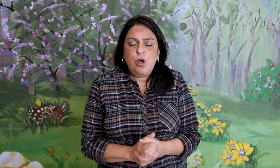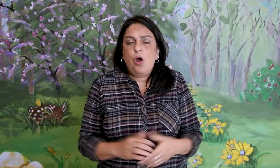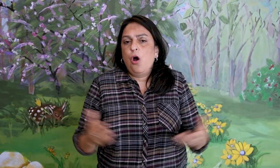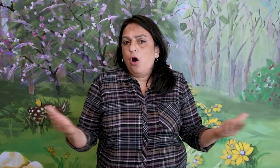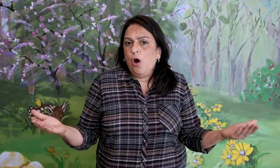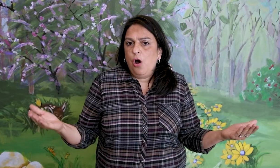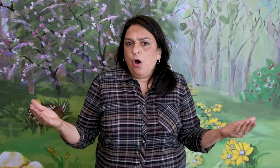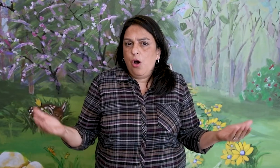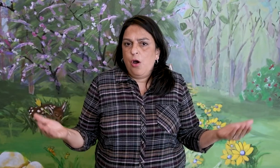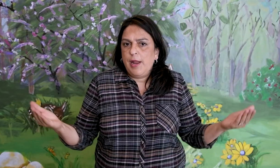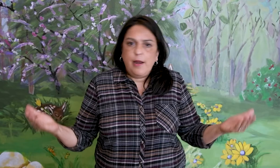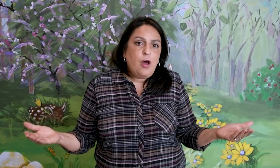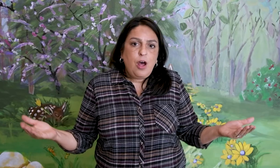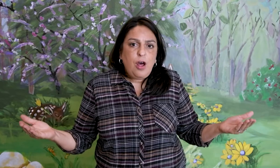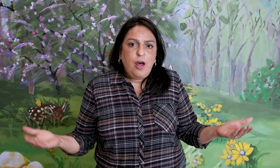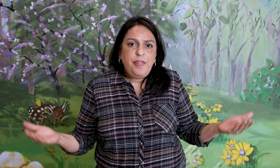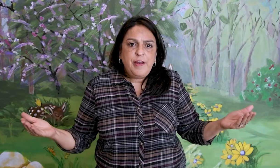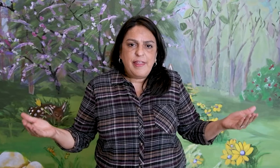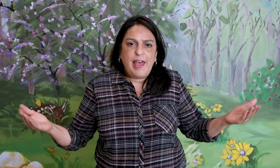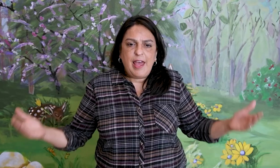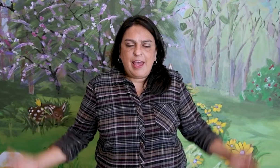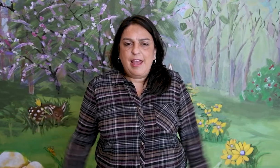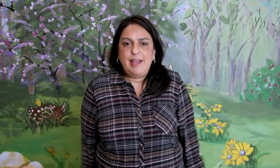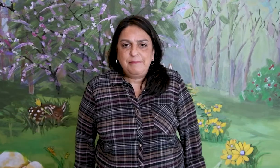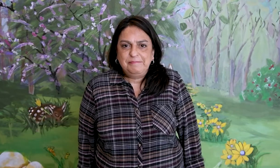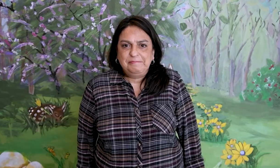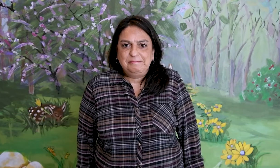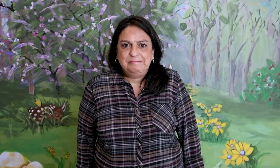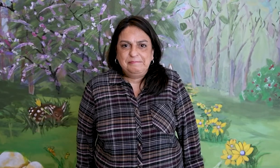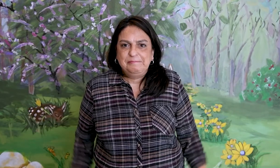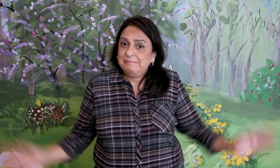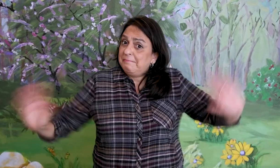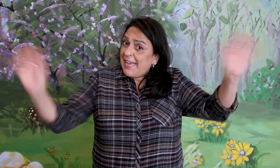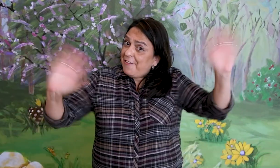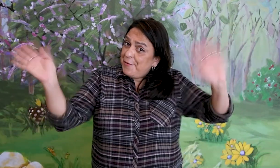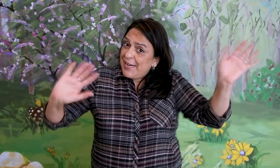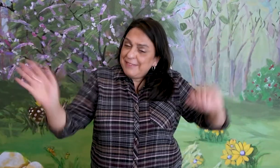on another day. Bye, everyone.